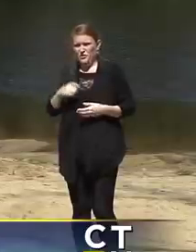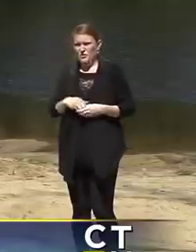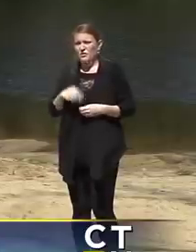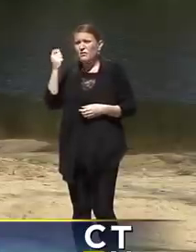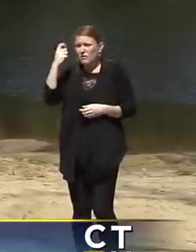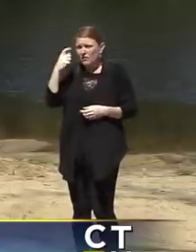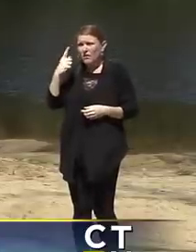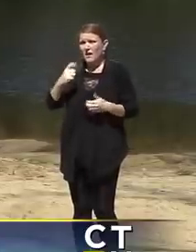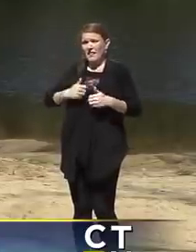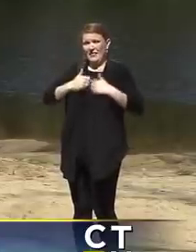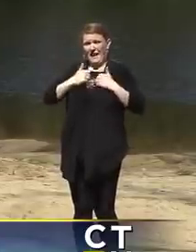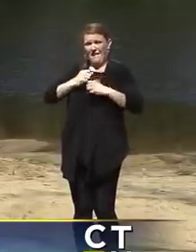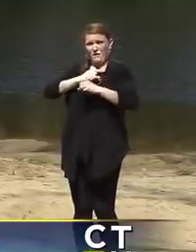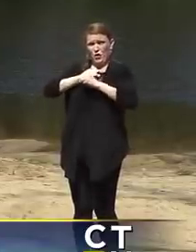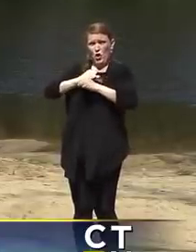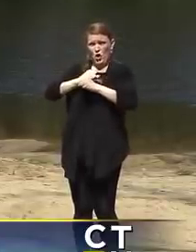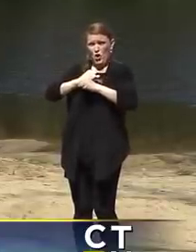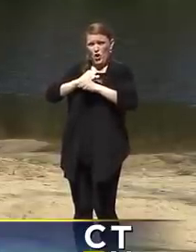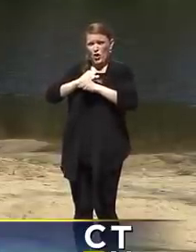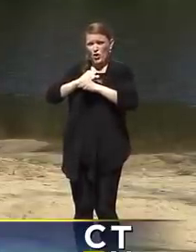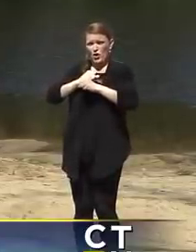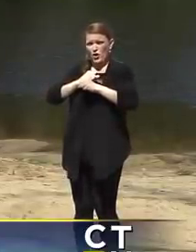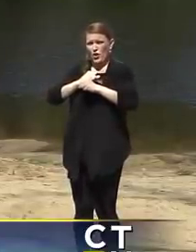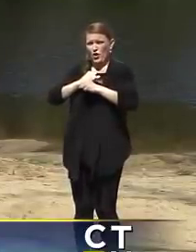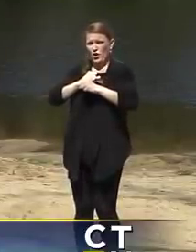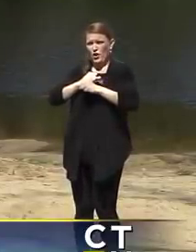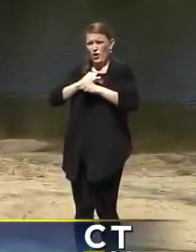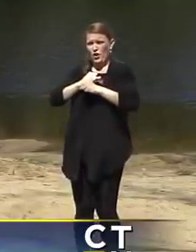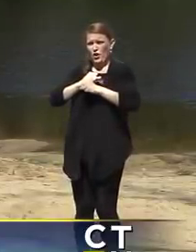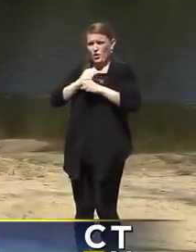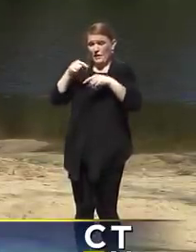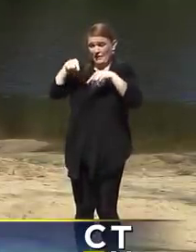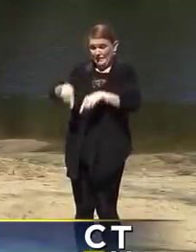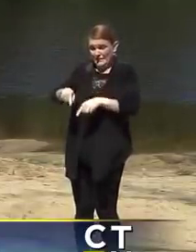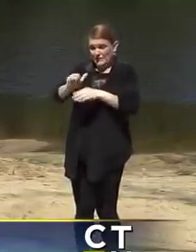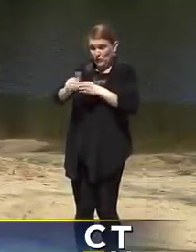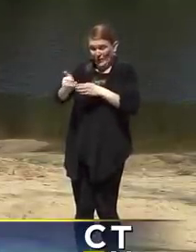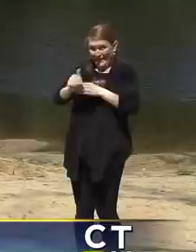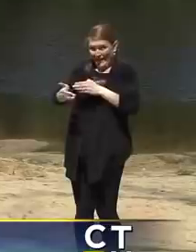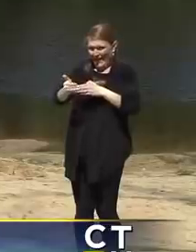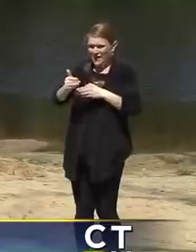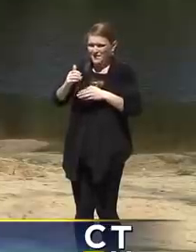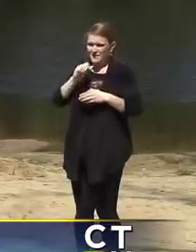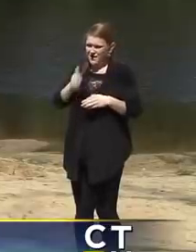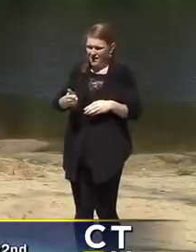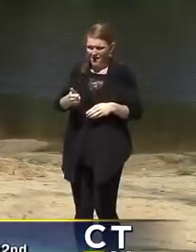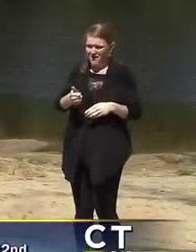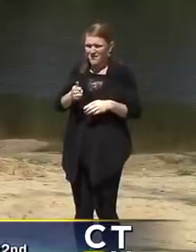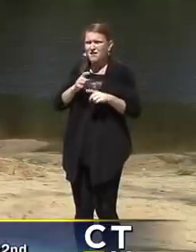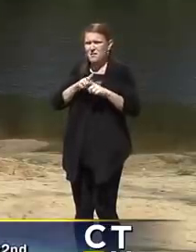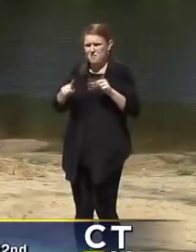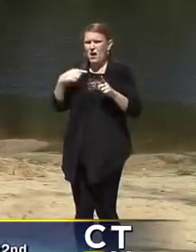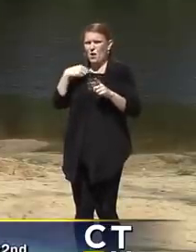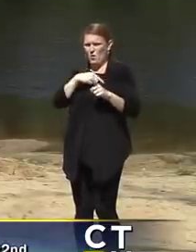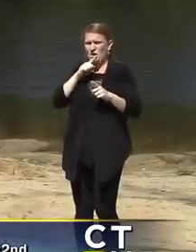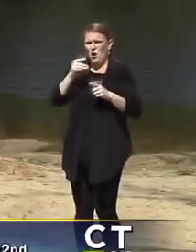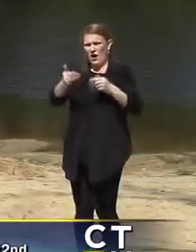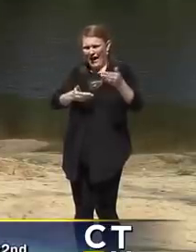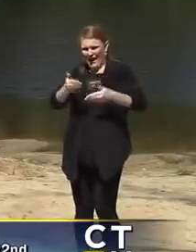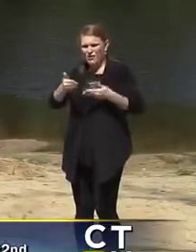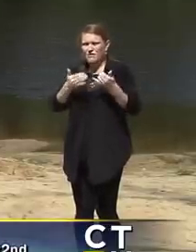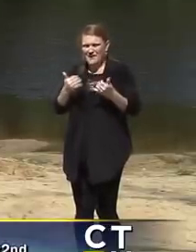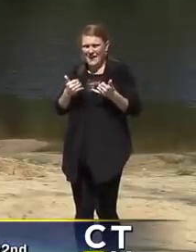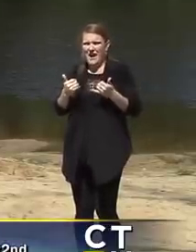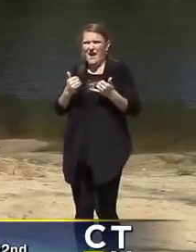have lifeguards on the beaches and in the chairs this weekend at our shoreline parks, but we are working towards being able to provide